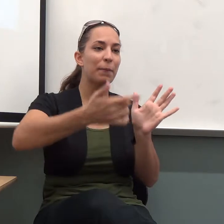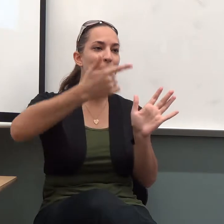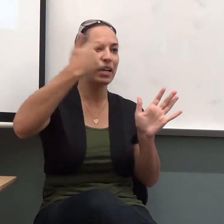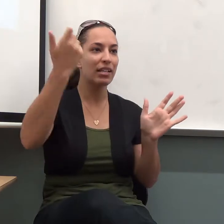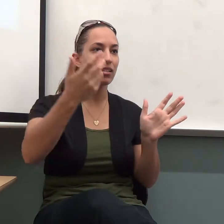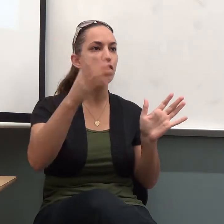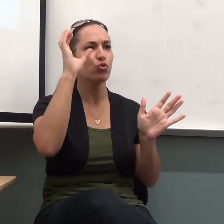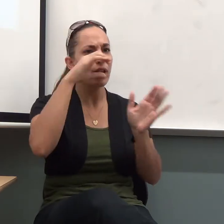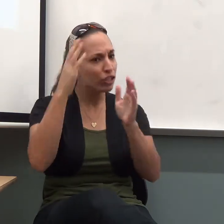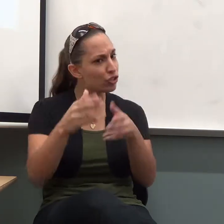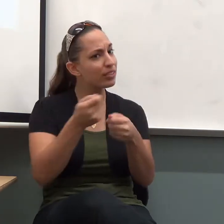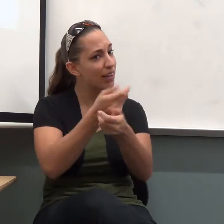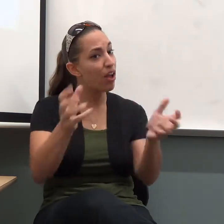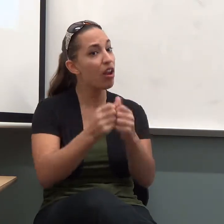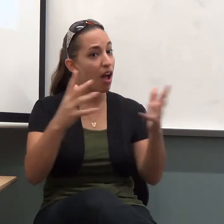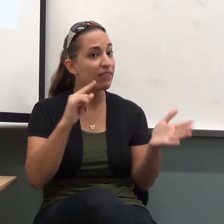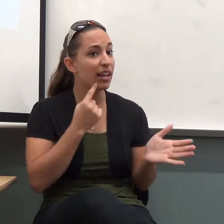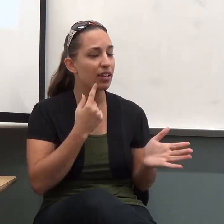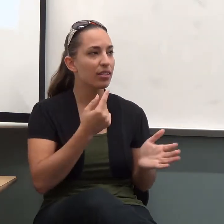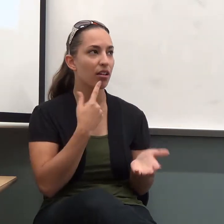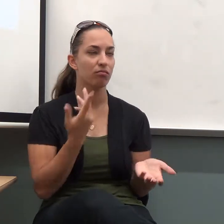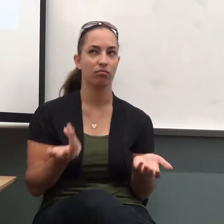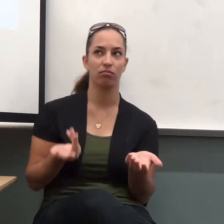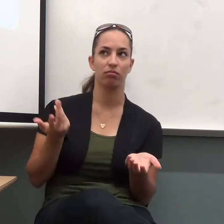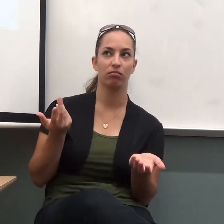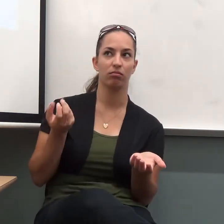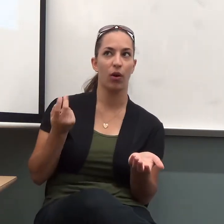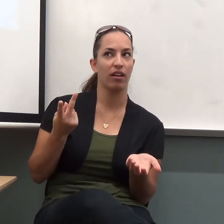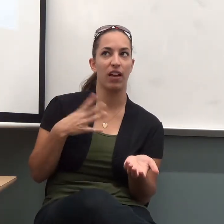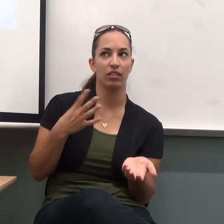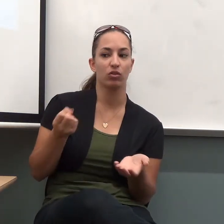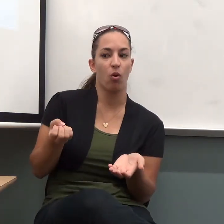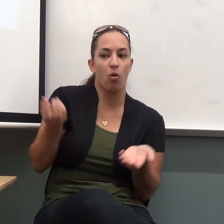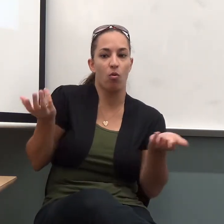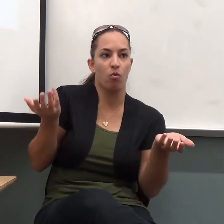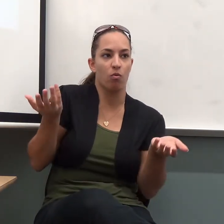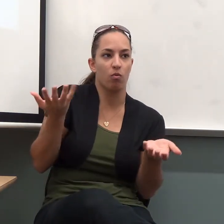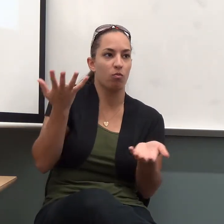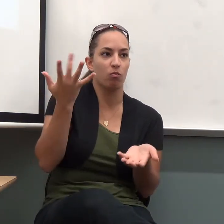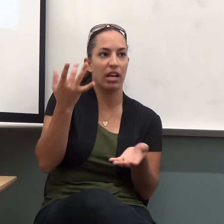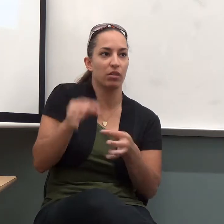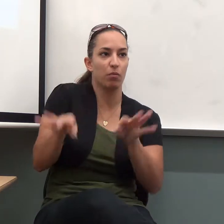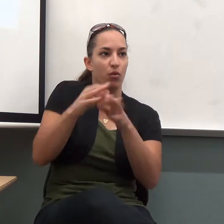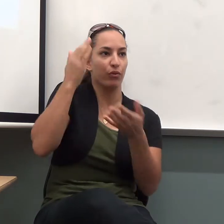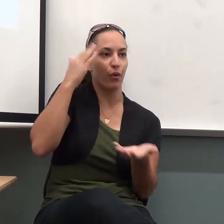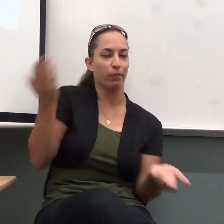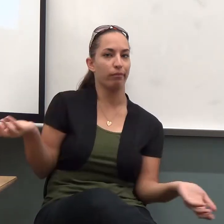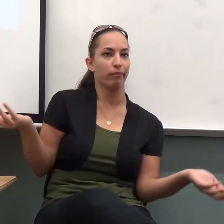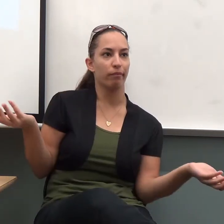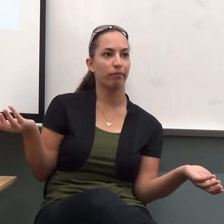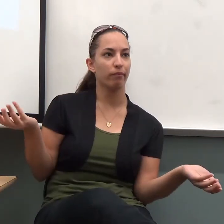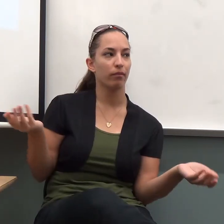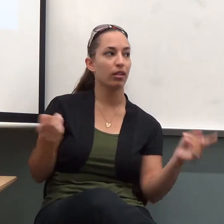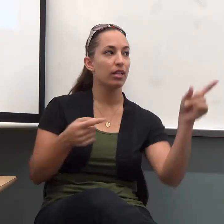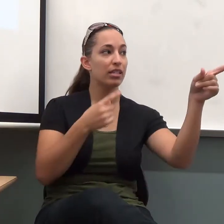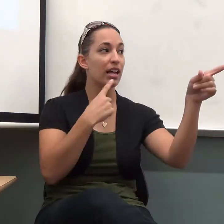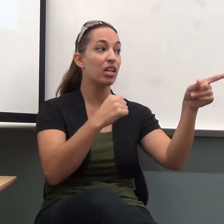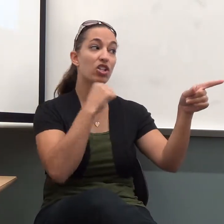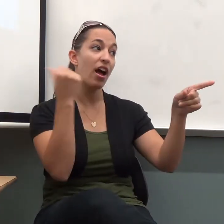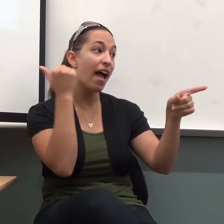fine. So, why is that important to know? Maria? It's not every day that strangers give candy, it's only on their anniversary.